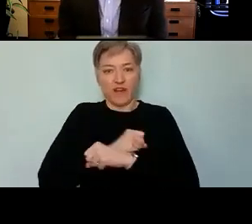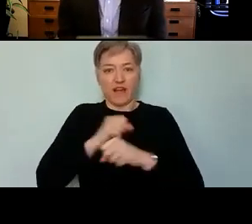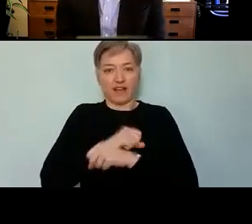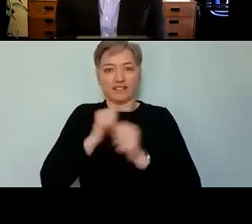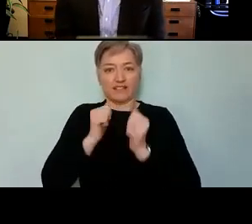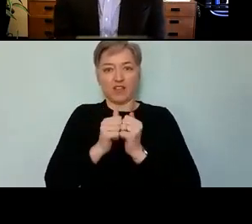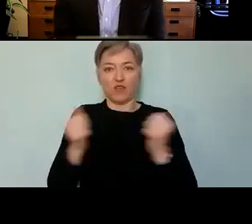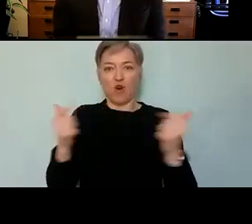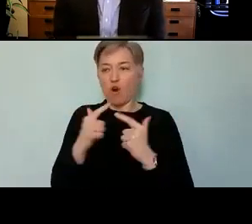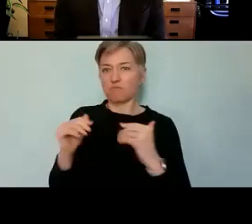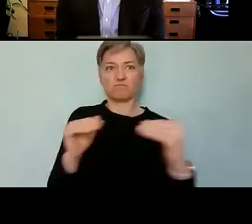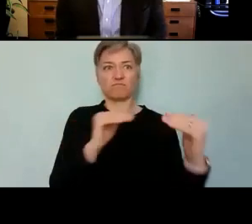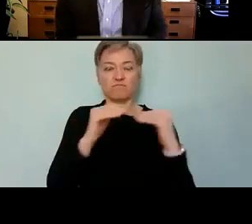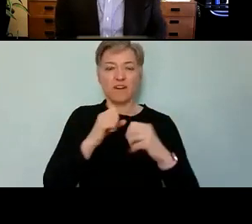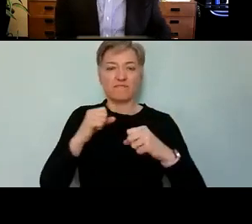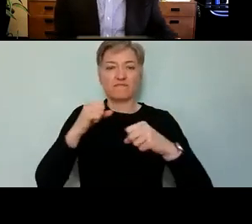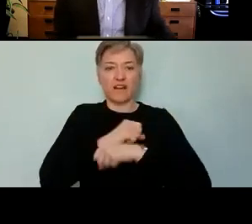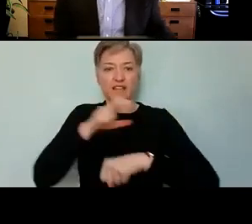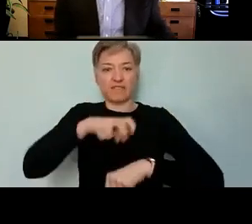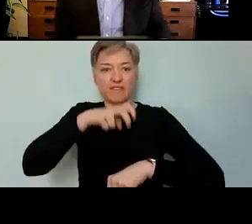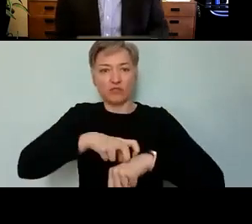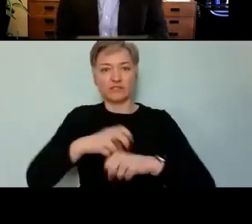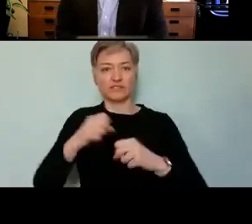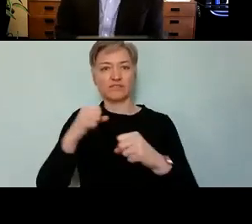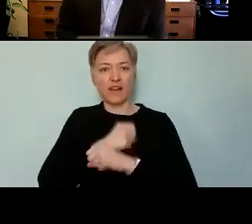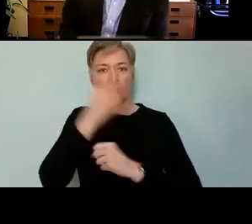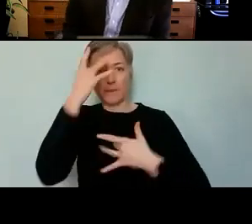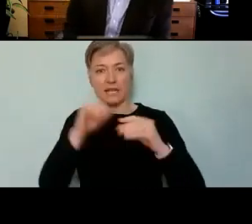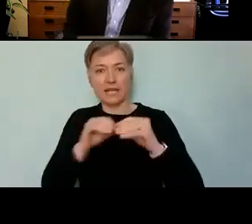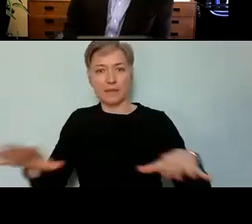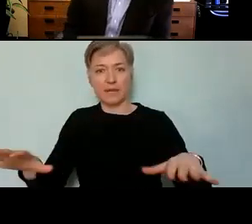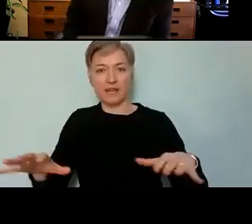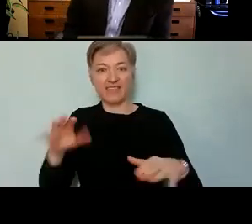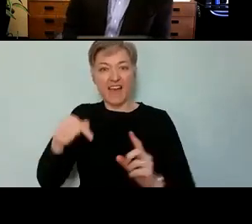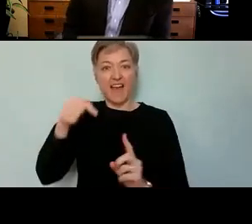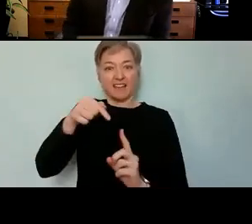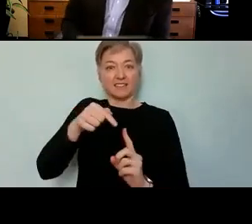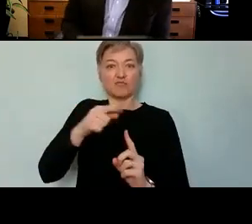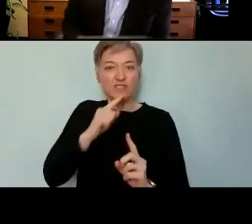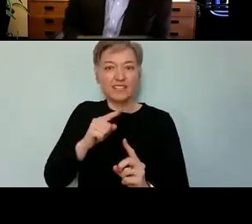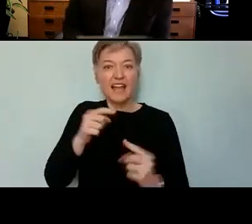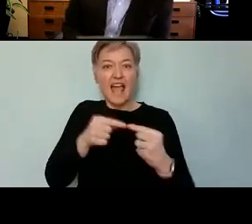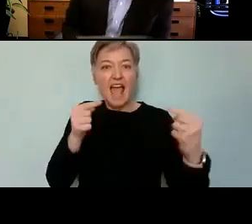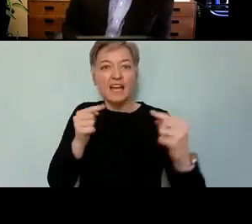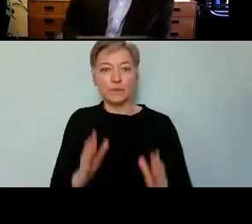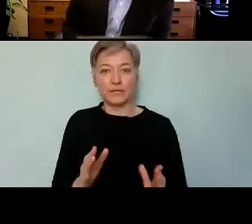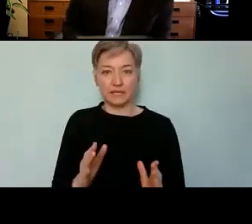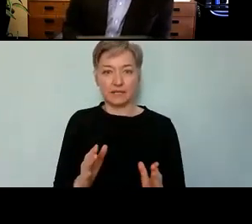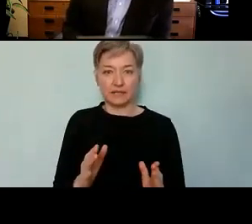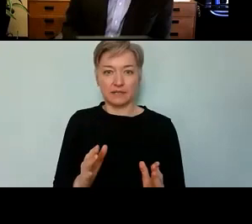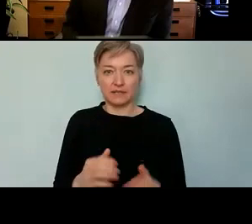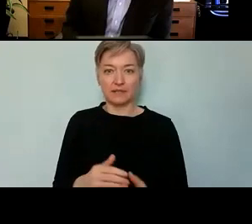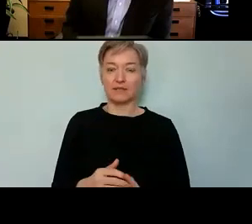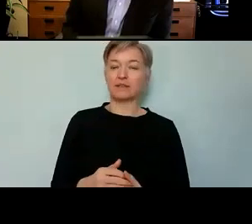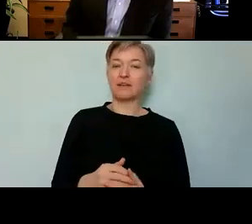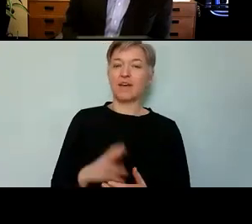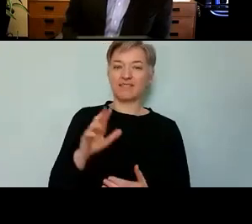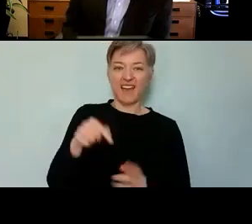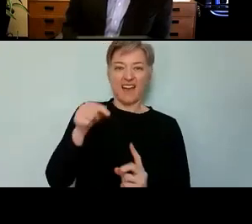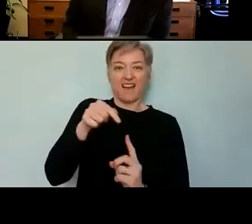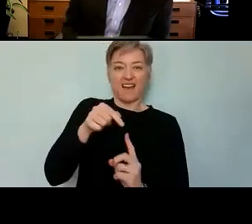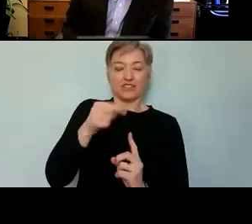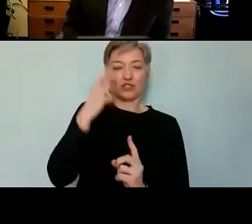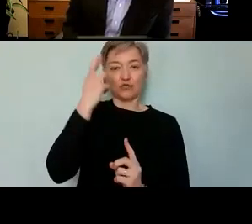and this pandemic. This pandemic is the enemy to me. It is the reason that all of